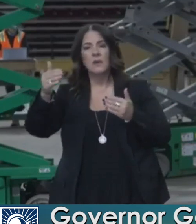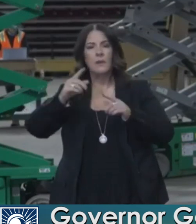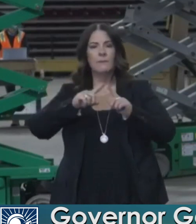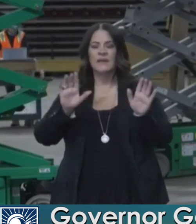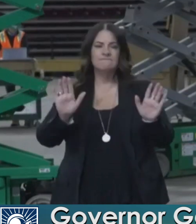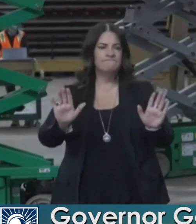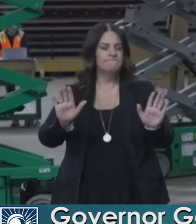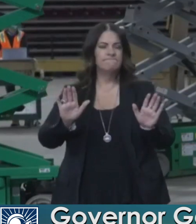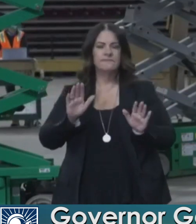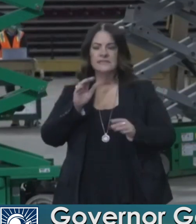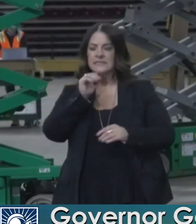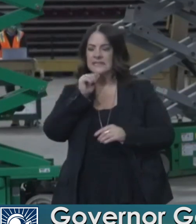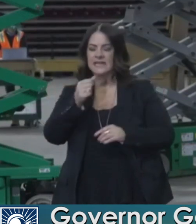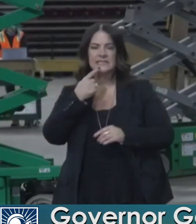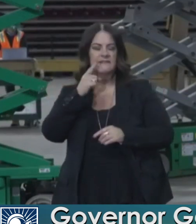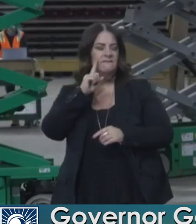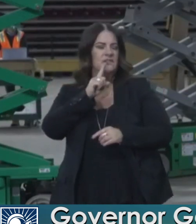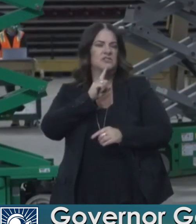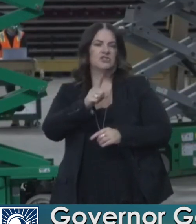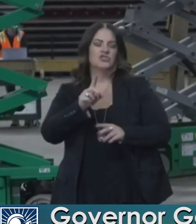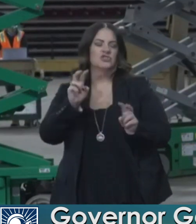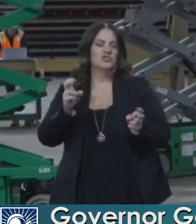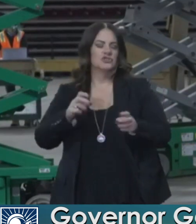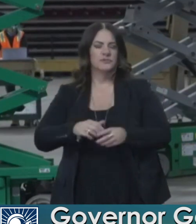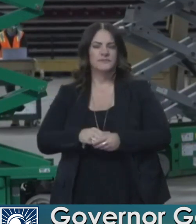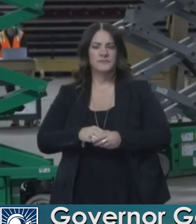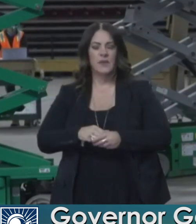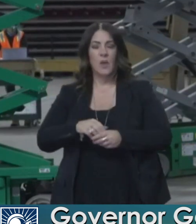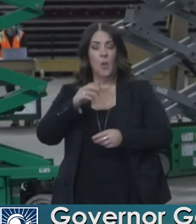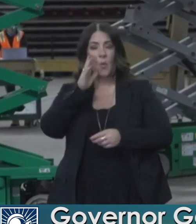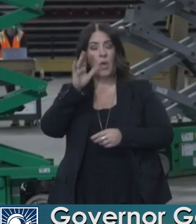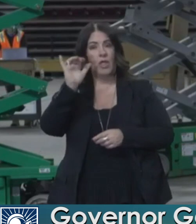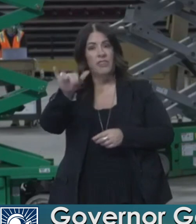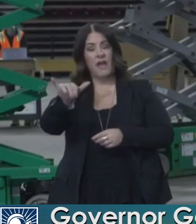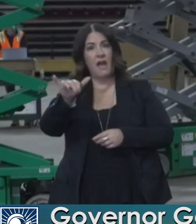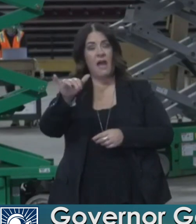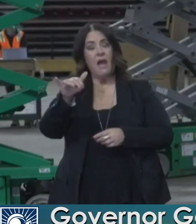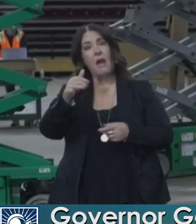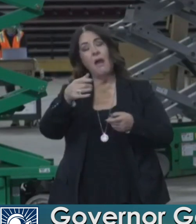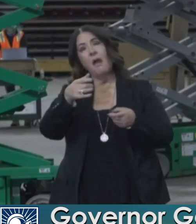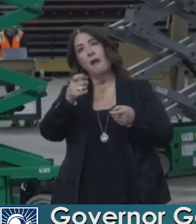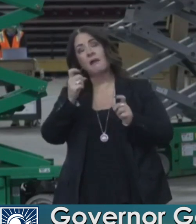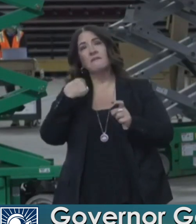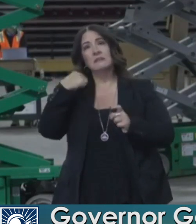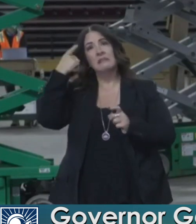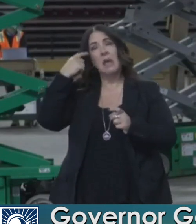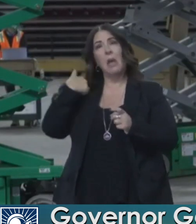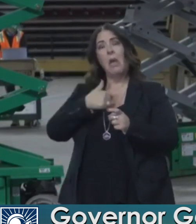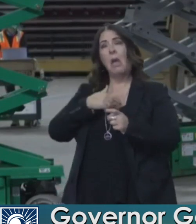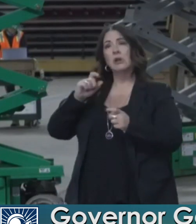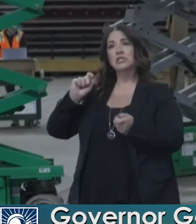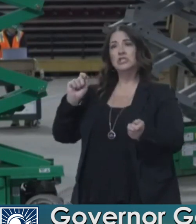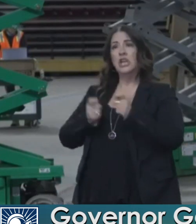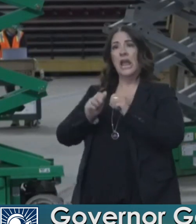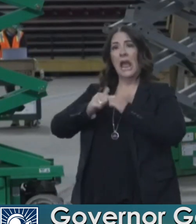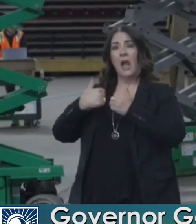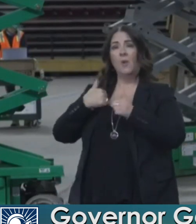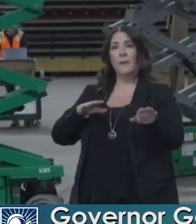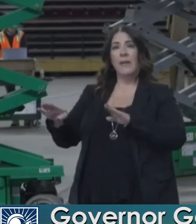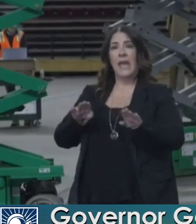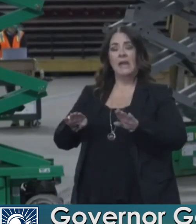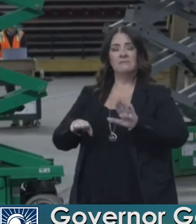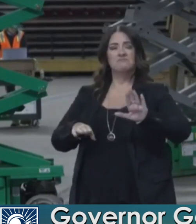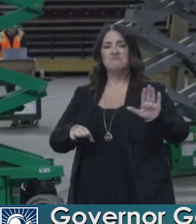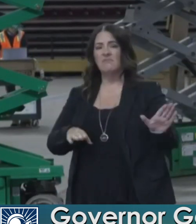no stretch of the imagination does that change our modeling currently or our approach to procuring sites, people,